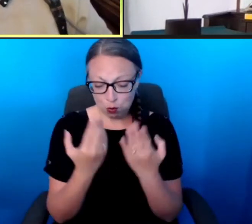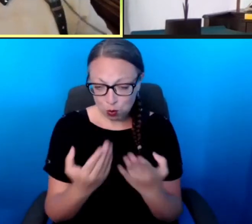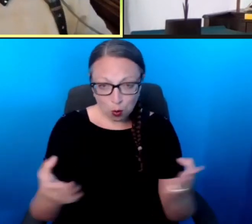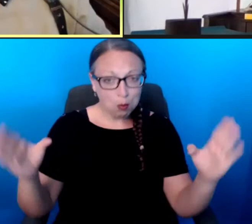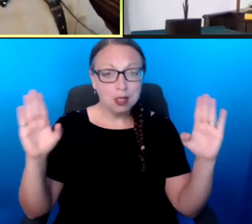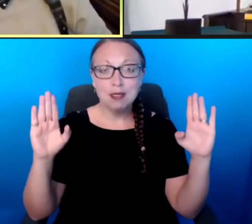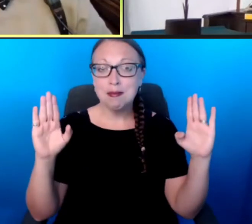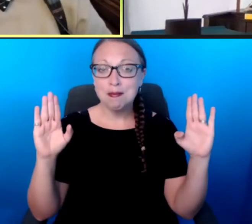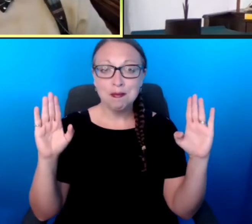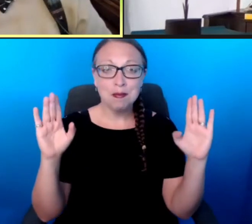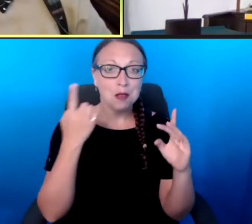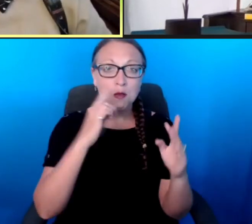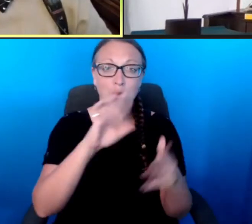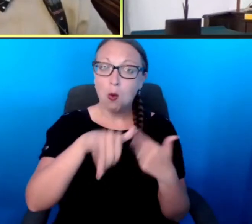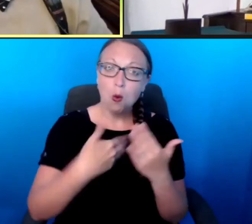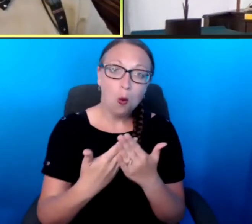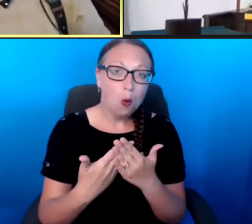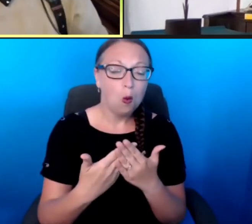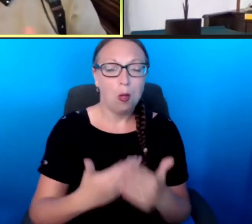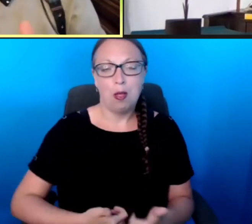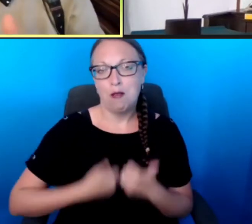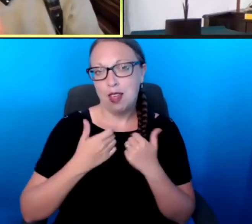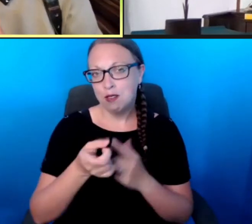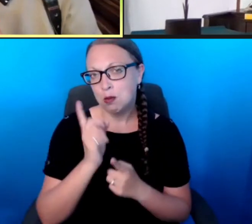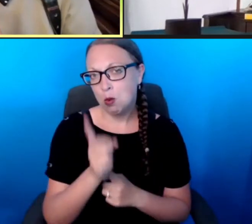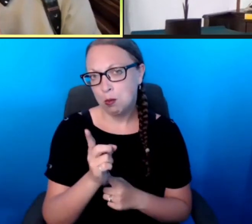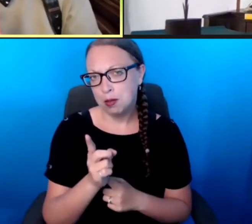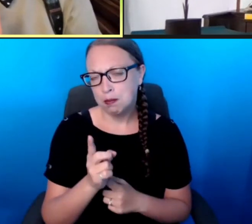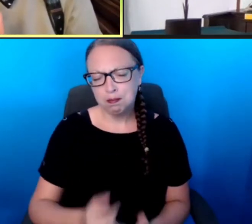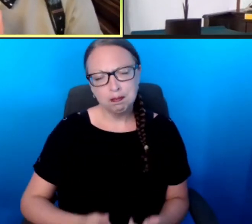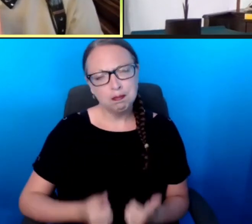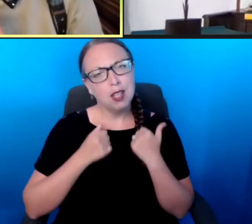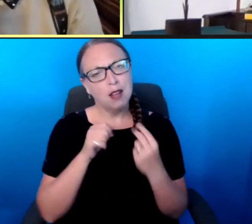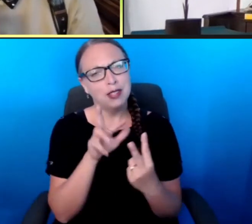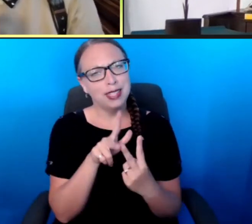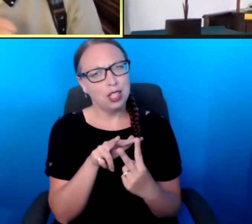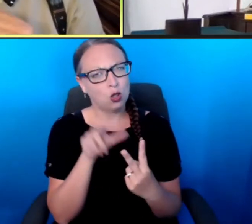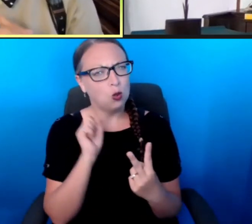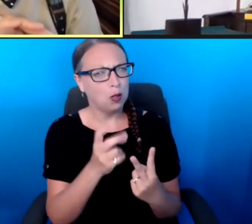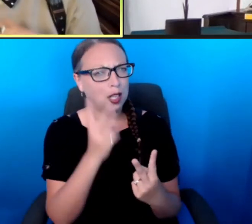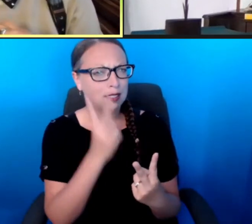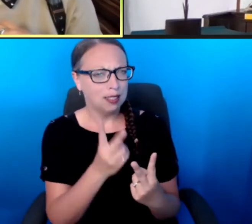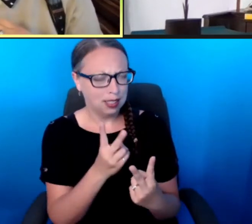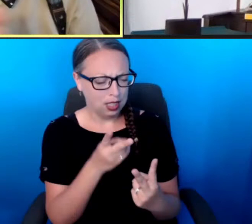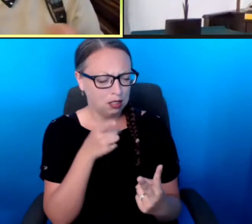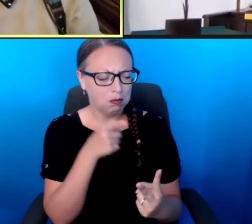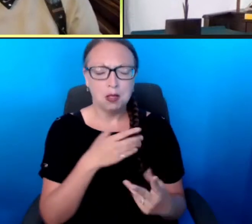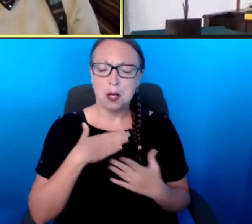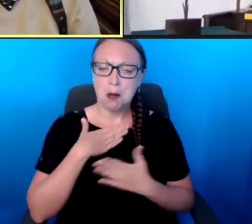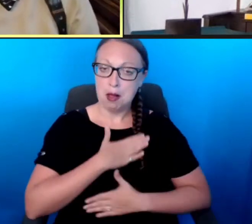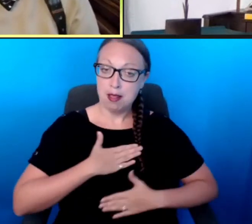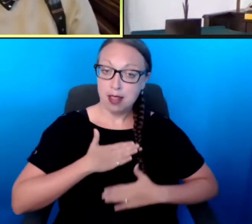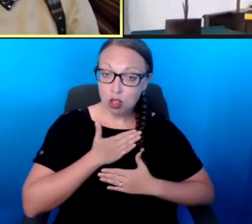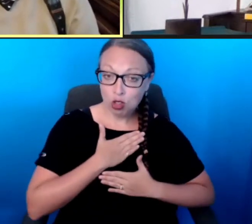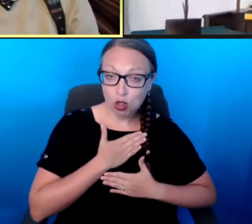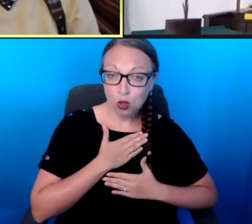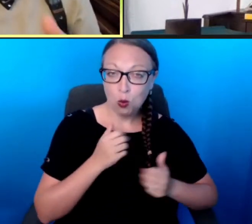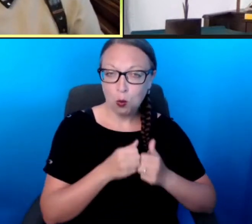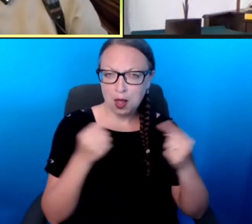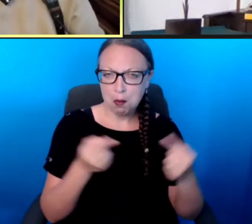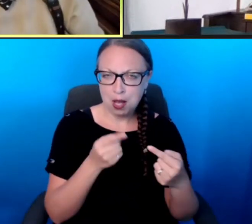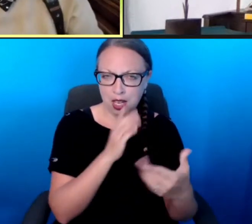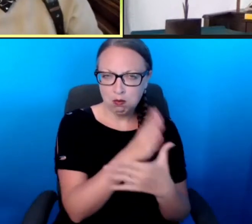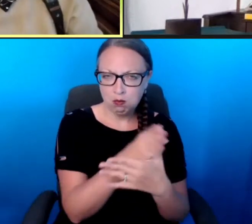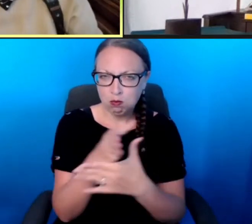life's moments. Life is either, we can see it as pleasure separated by pain,